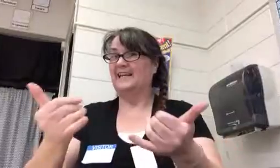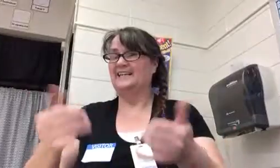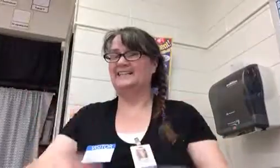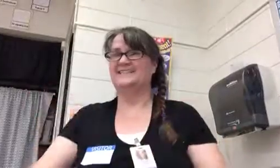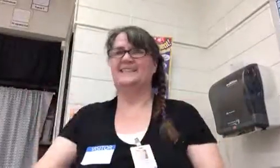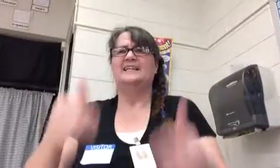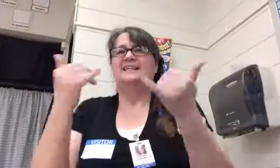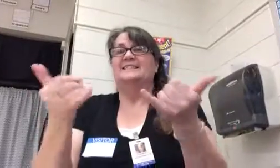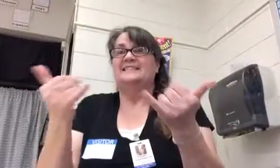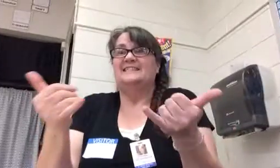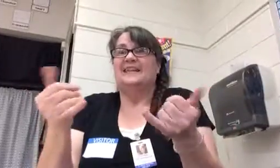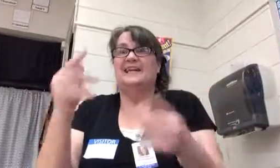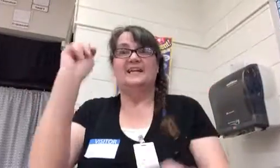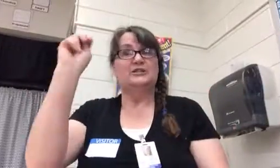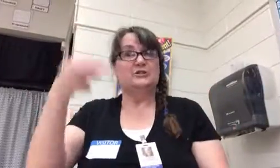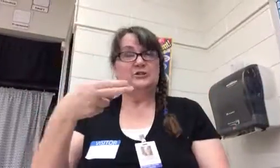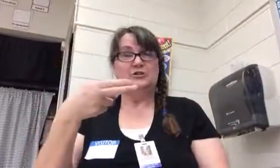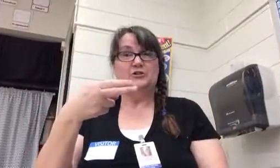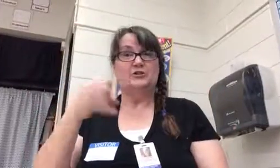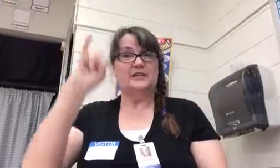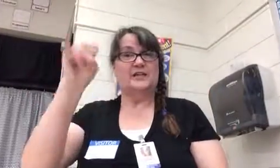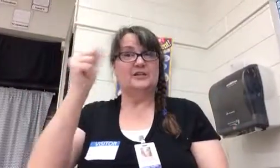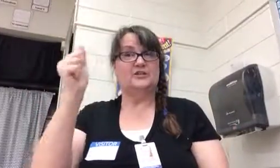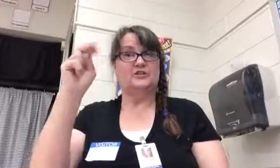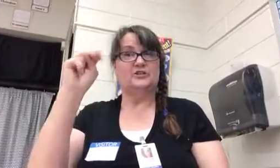is Thursday, January